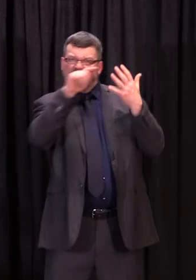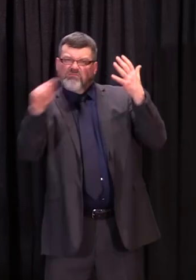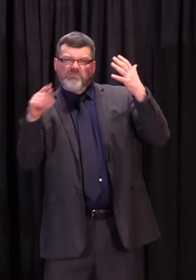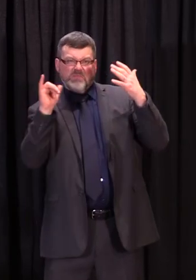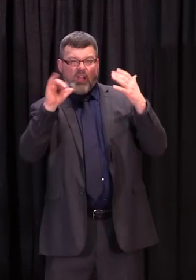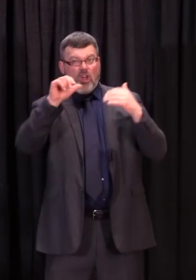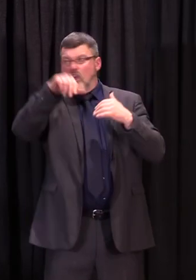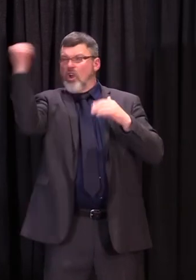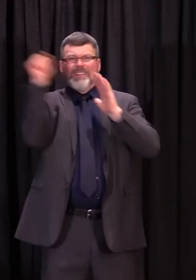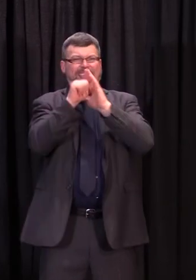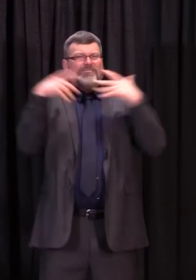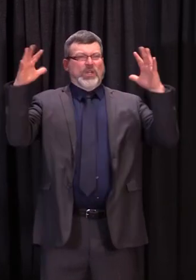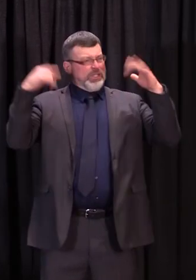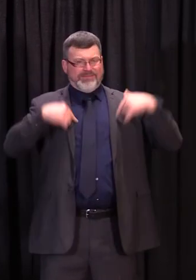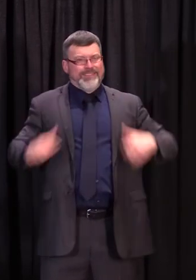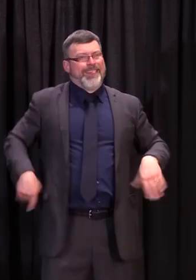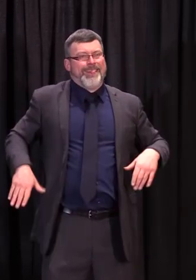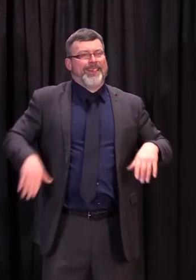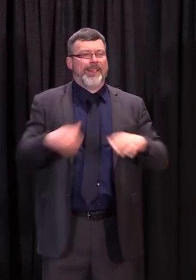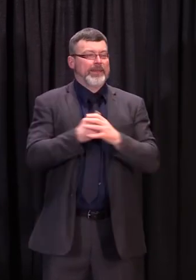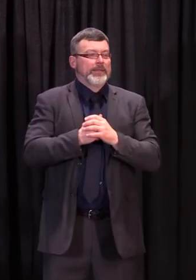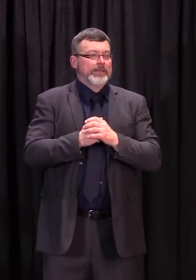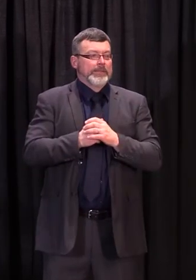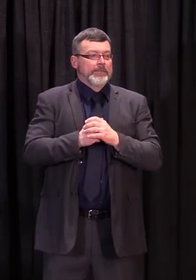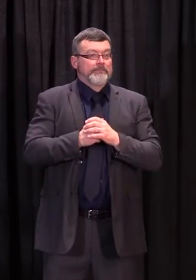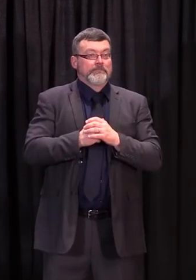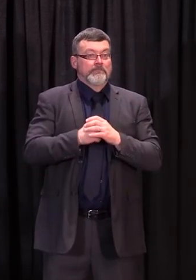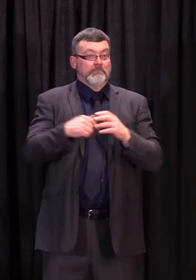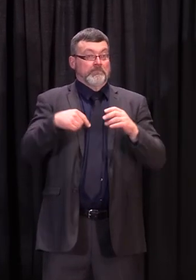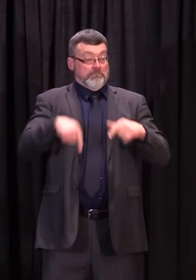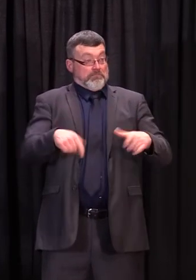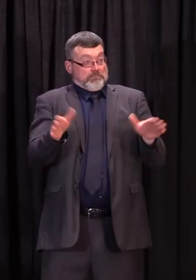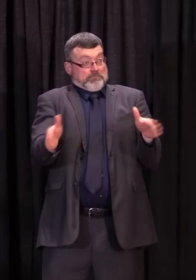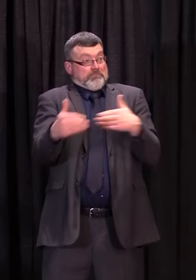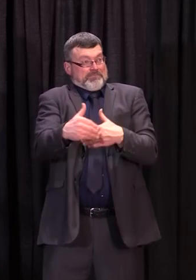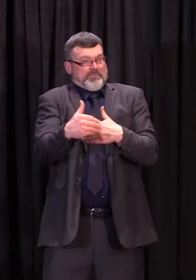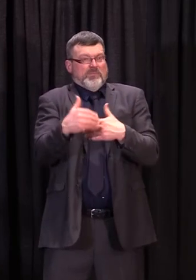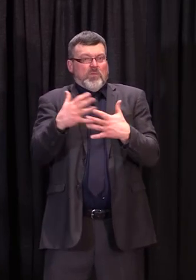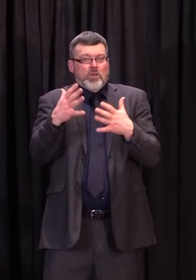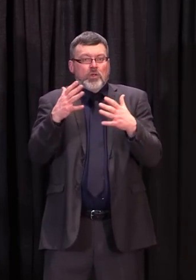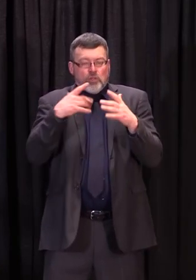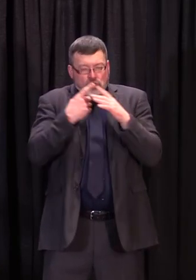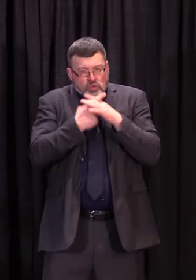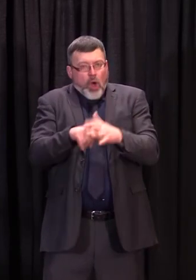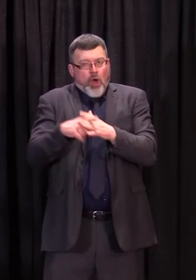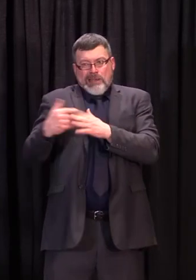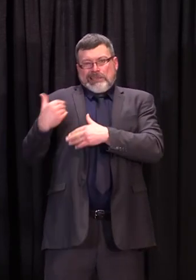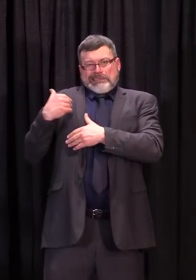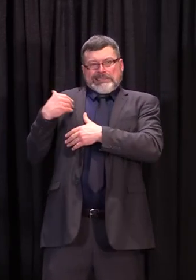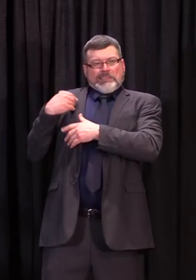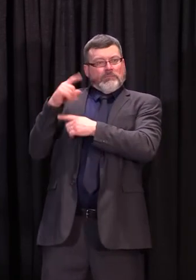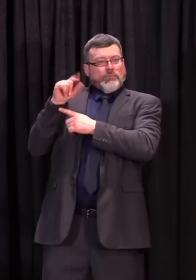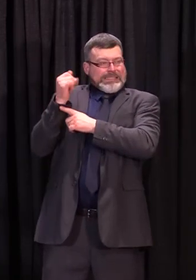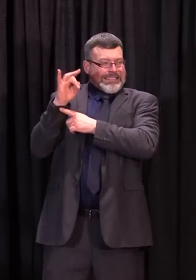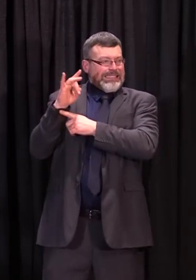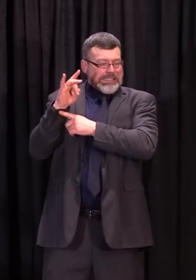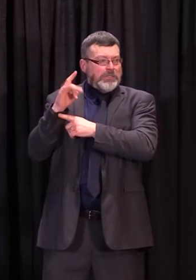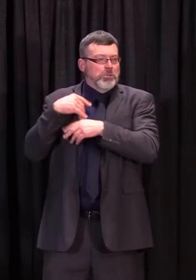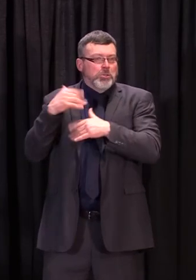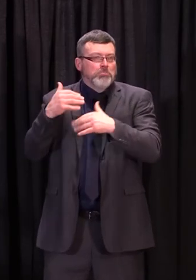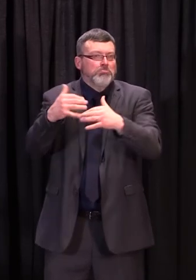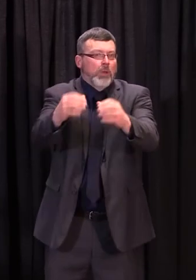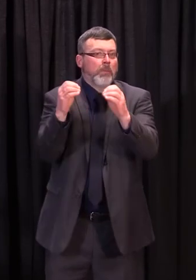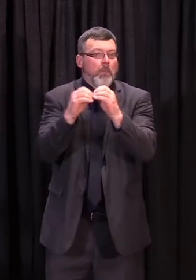This package will build on the progress we made in 2018 by exempting more retirees